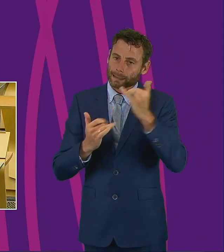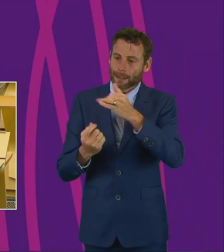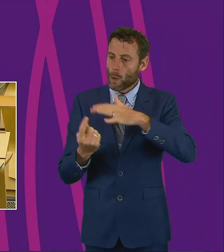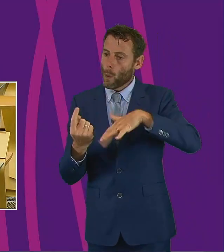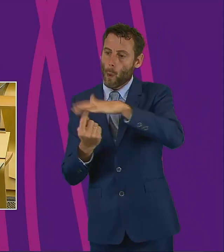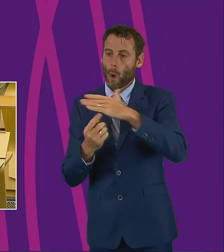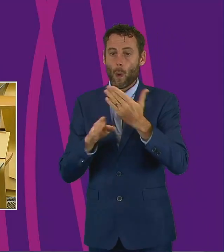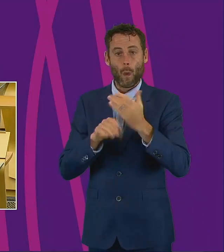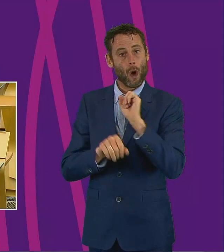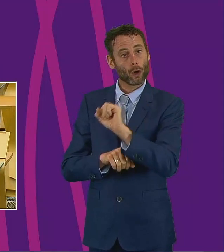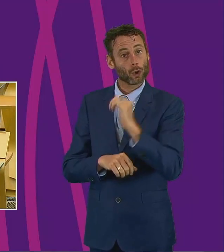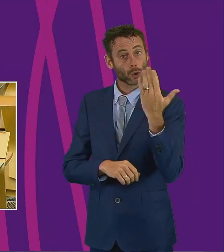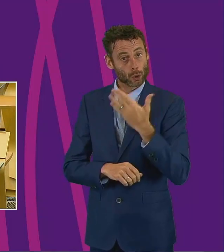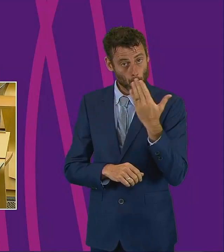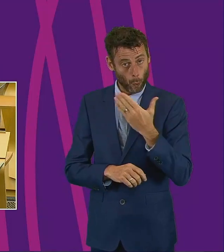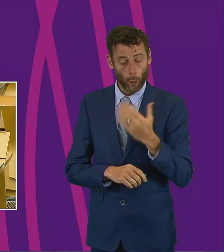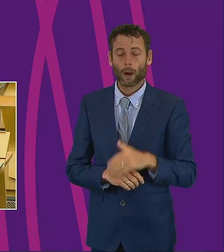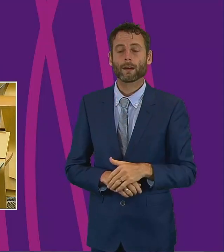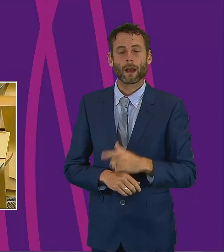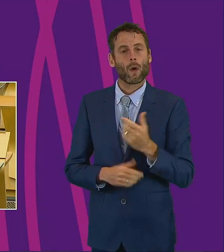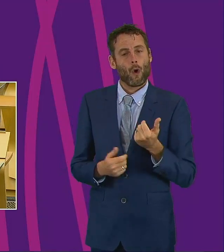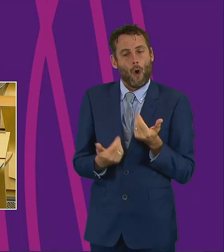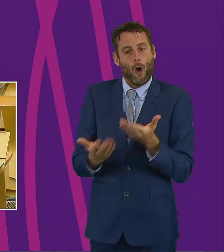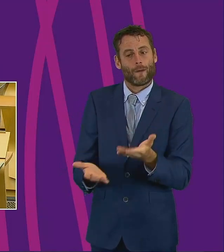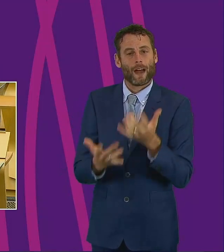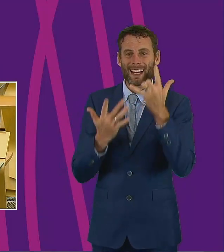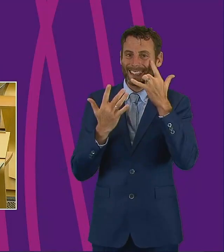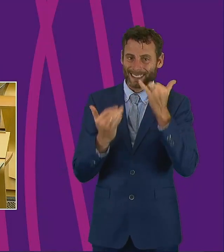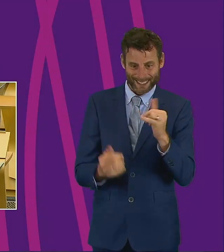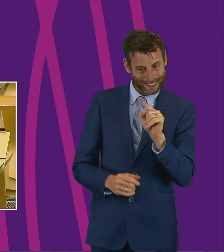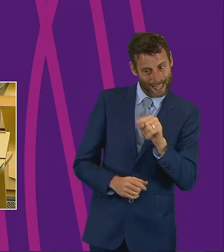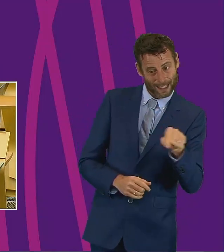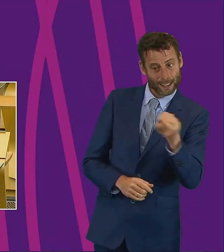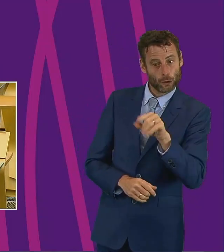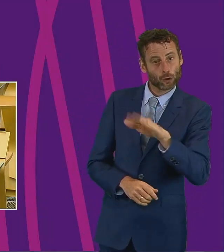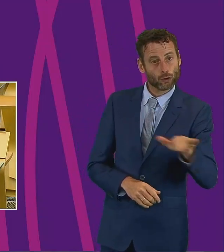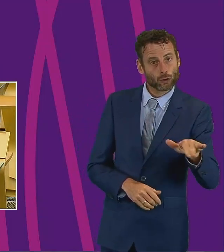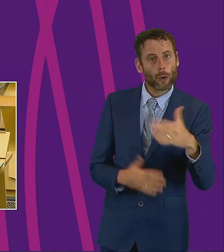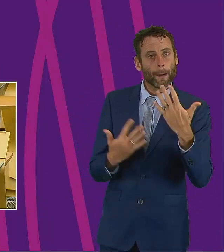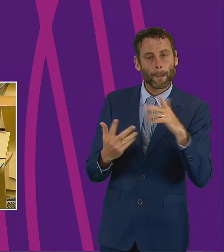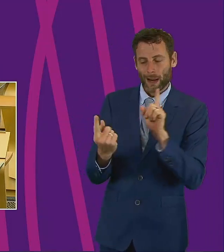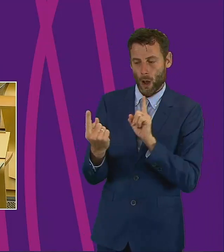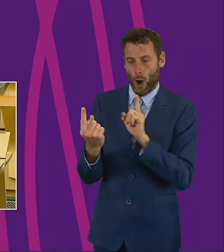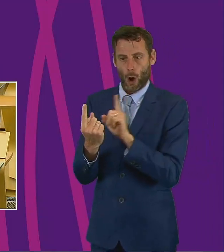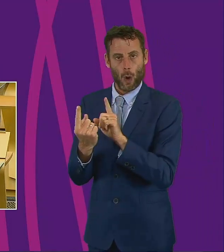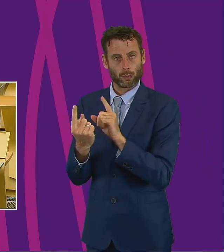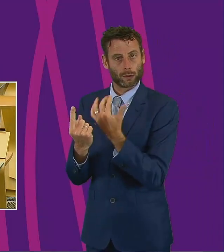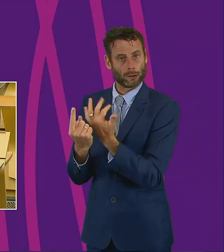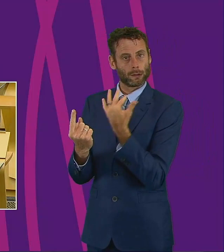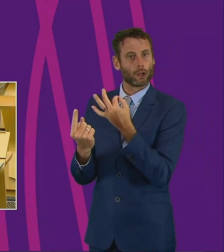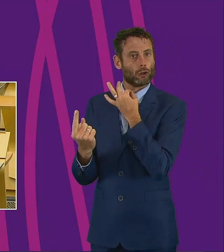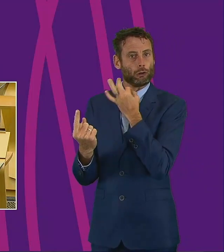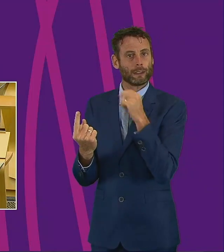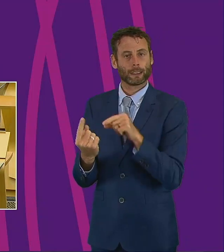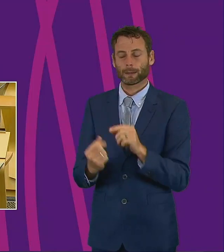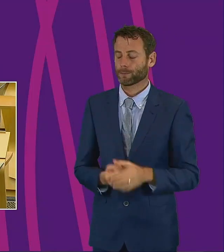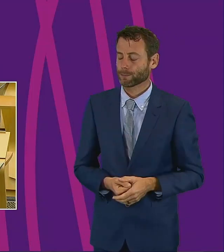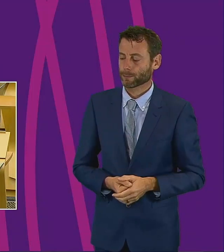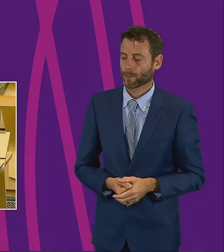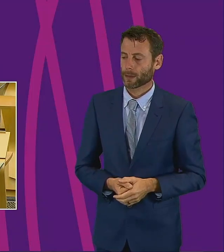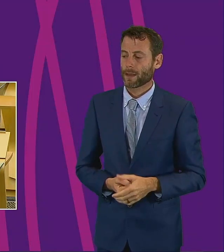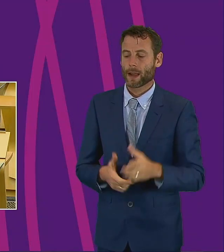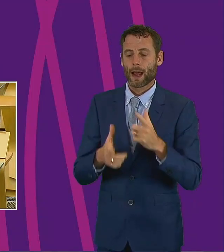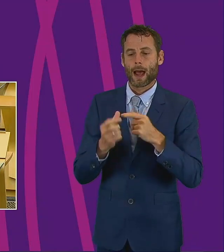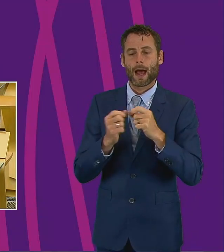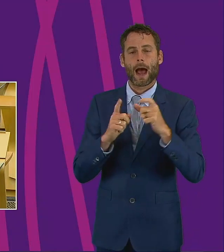school, and testing is available for children who have been identified as close contacts. And finally, in relation to the outbreak in